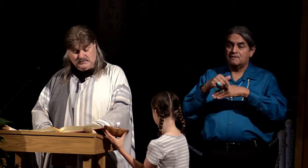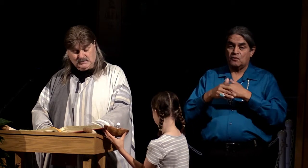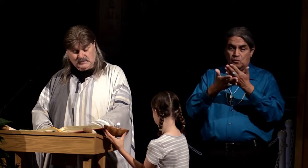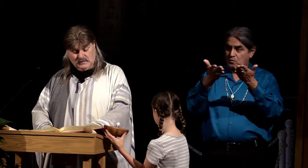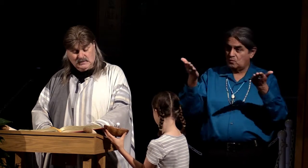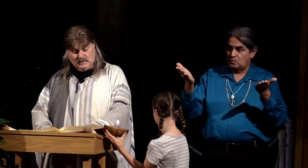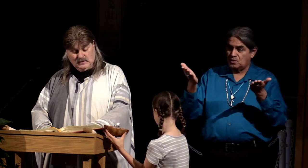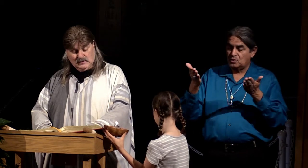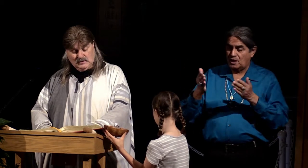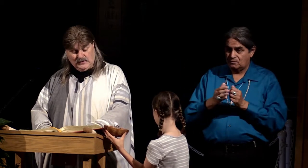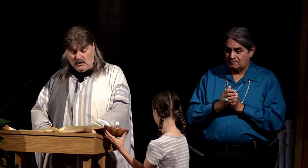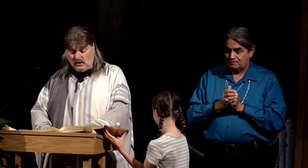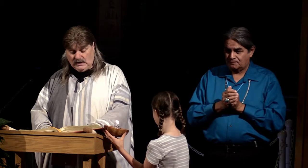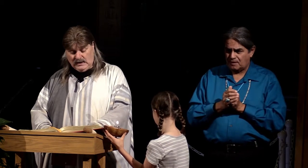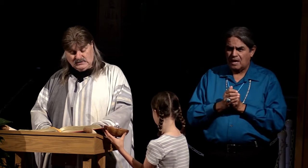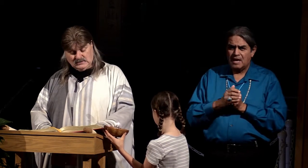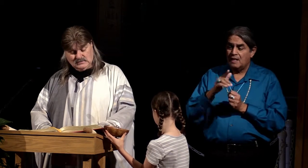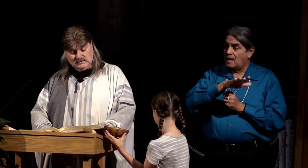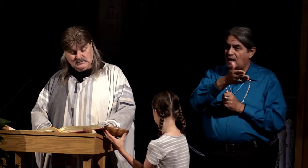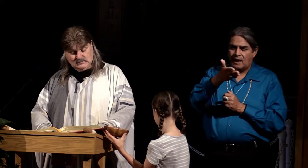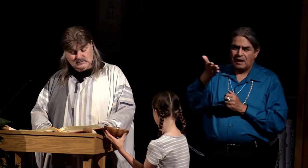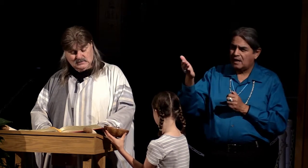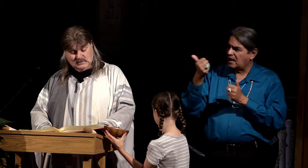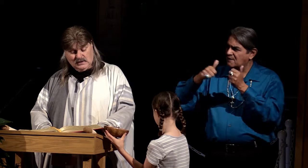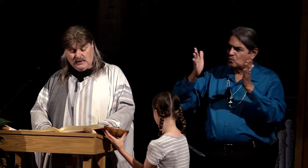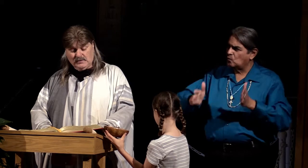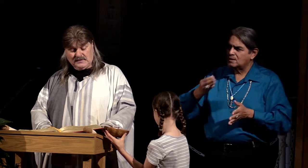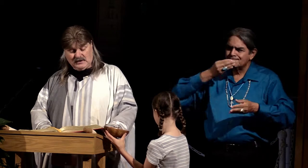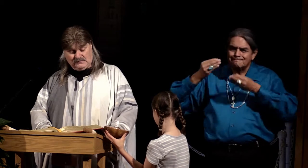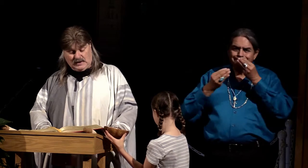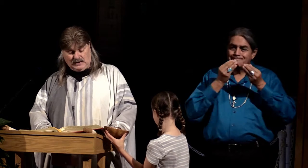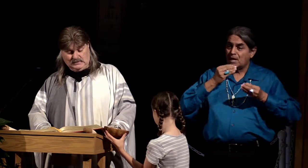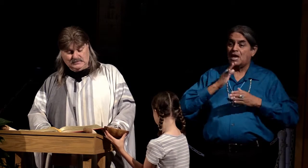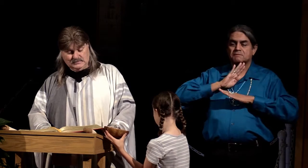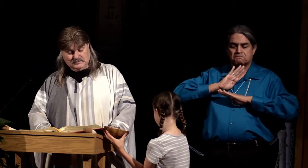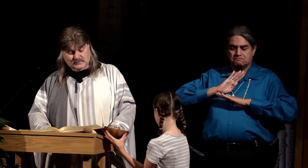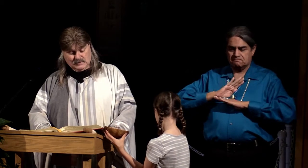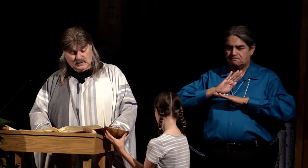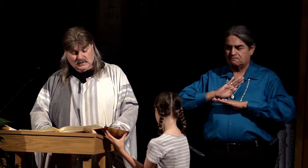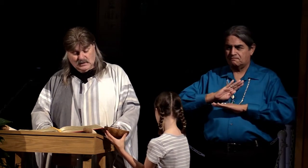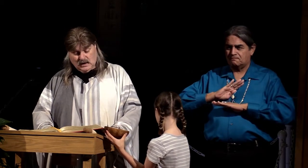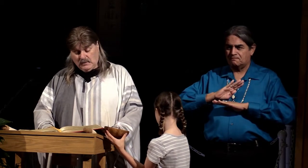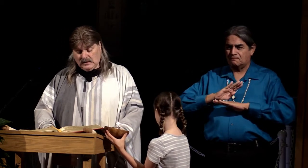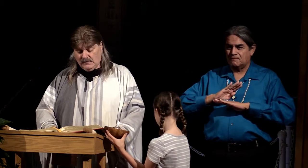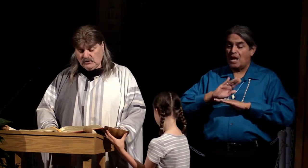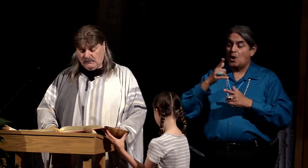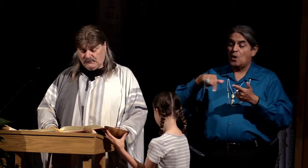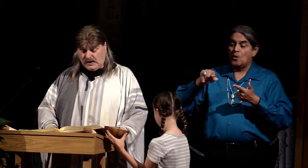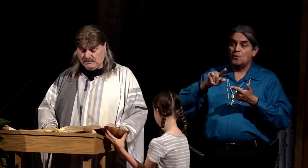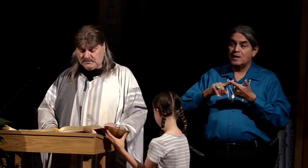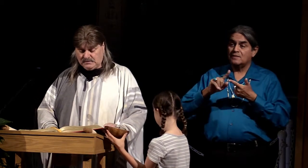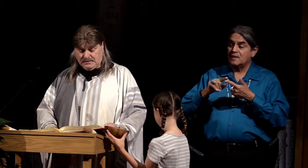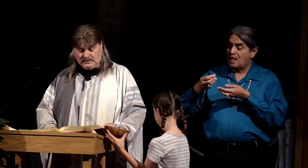crowd. They all ate, and they were satisfied. And when the